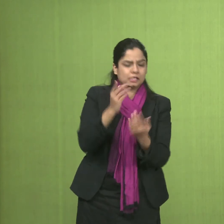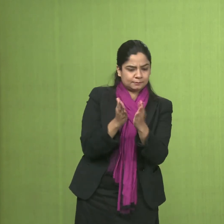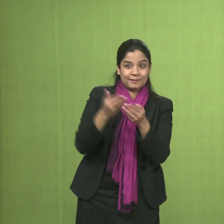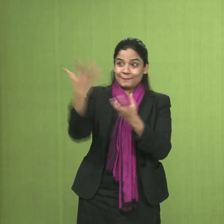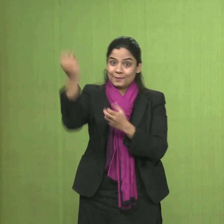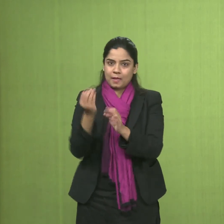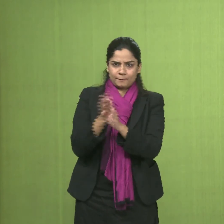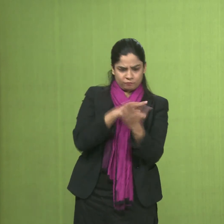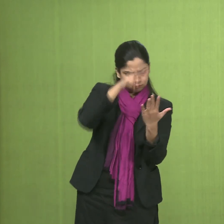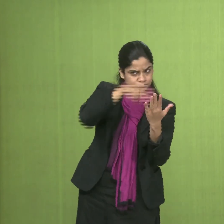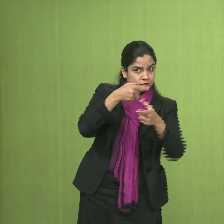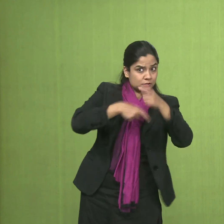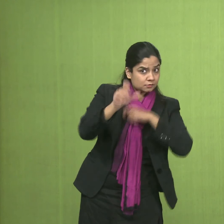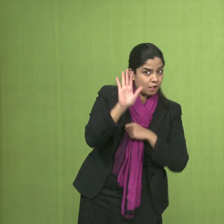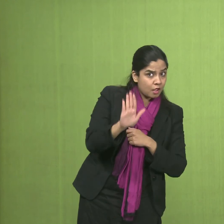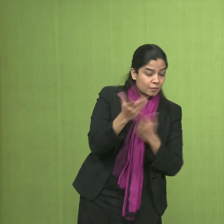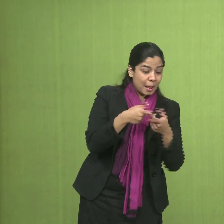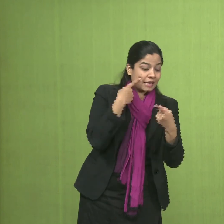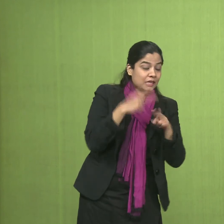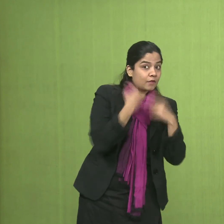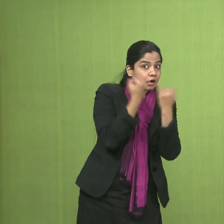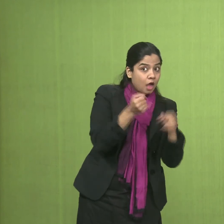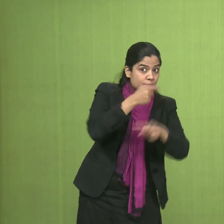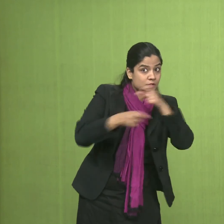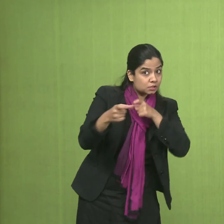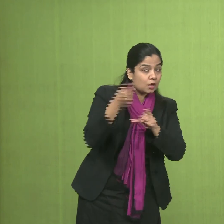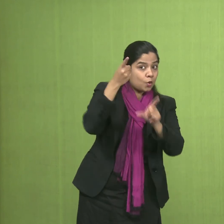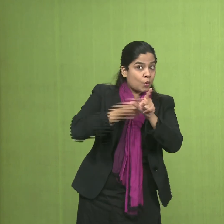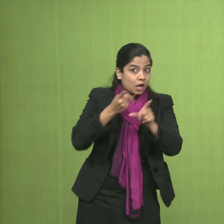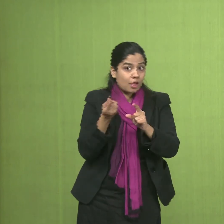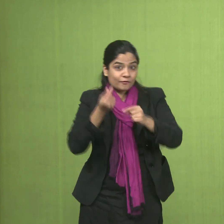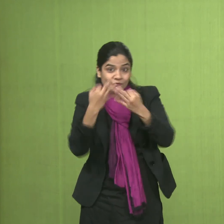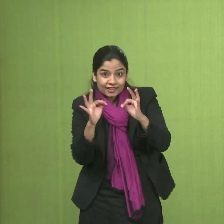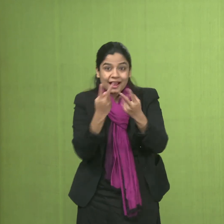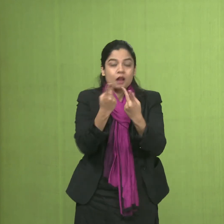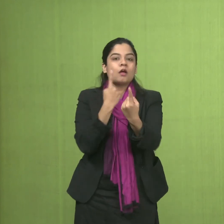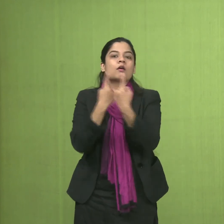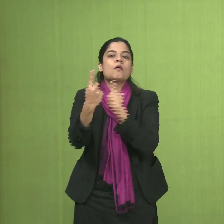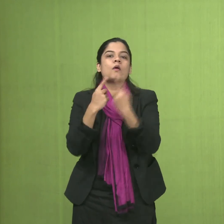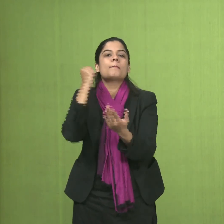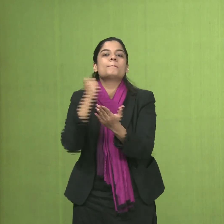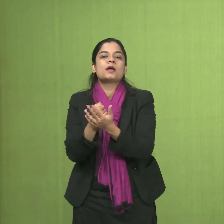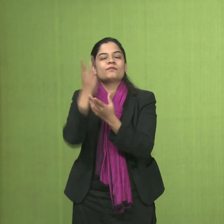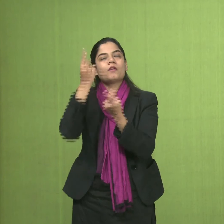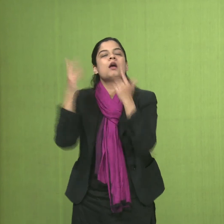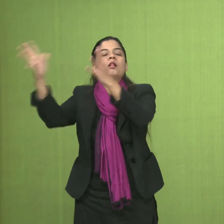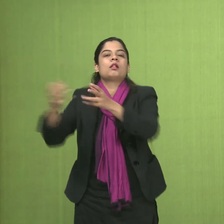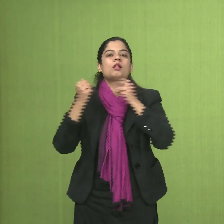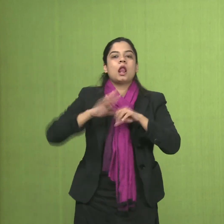mark products. They can also help you in remembering the guarantees. Ask the shopkeeper if you can get guarantees, etc., rather than